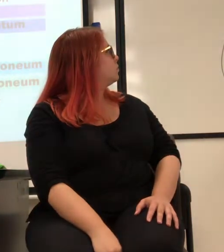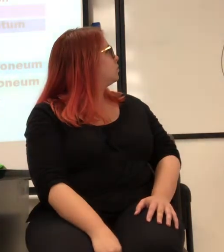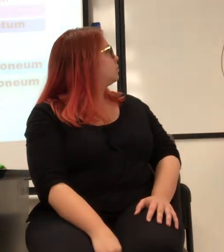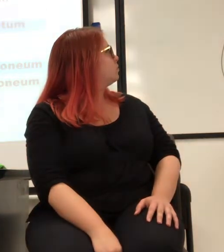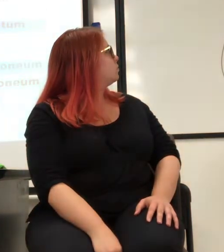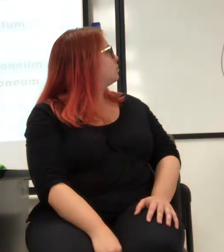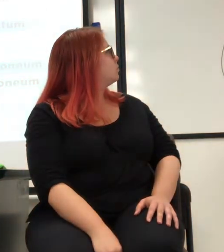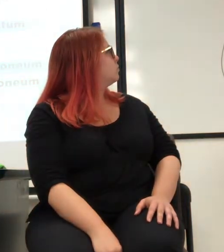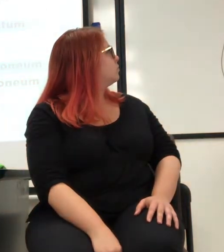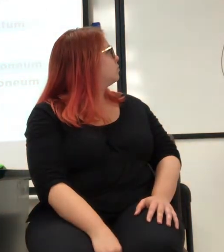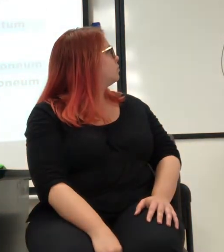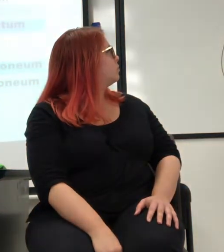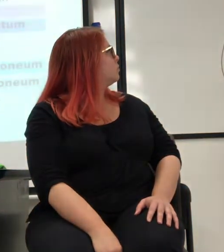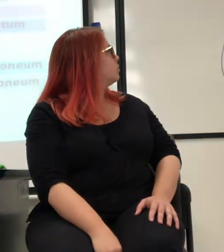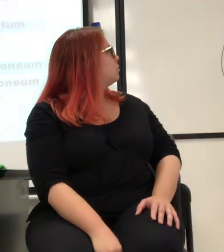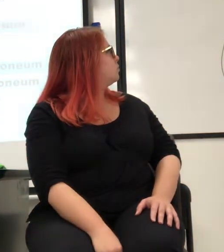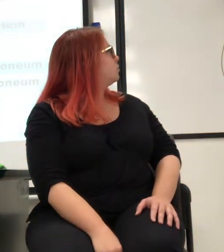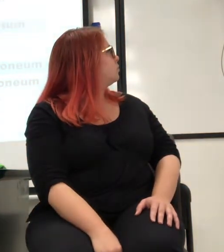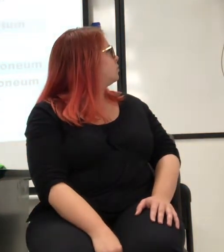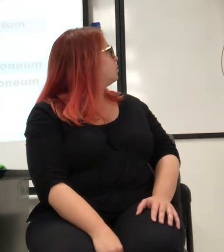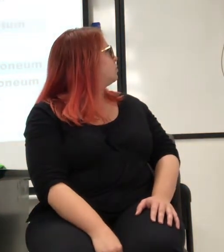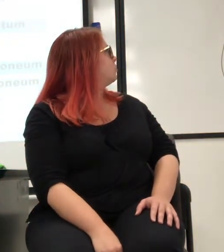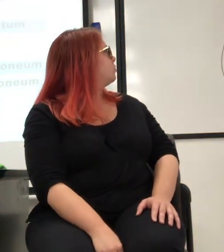You got liver.